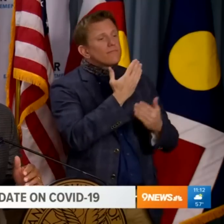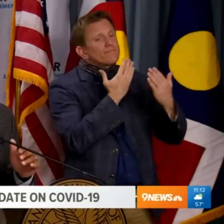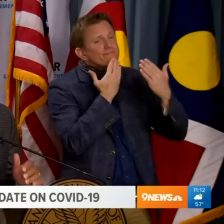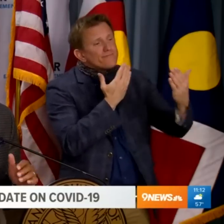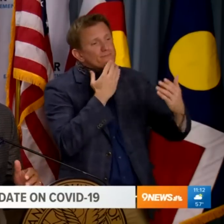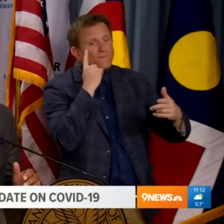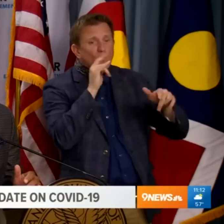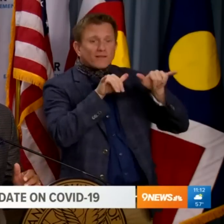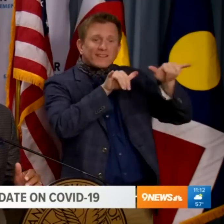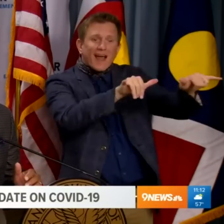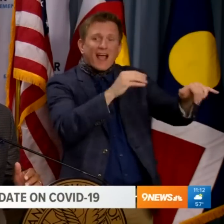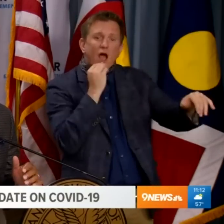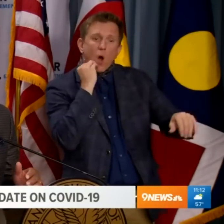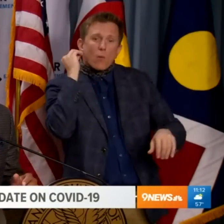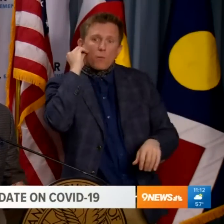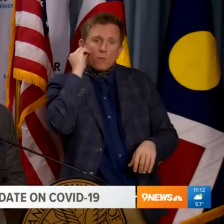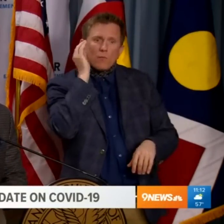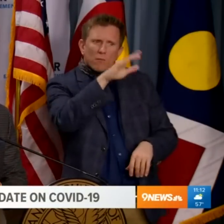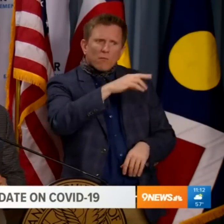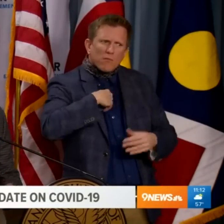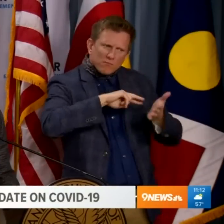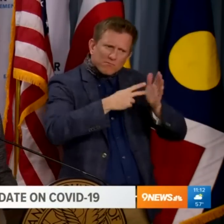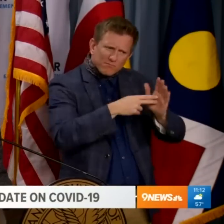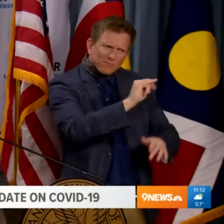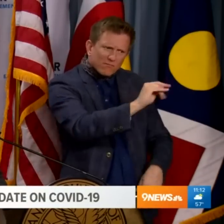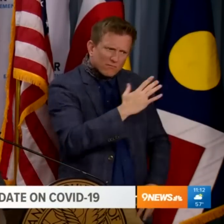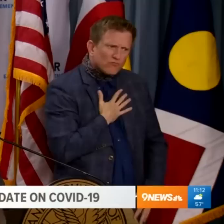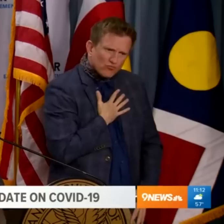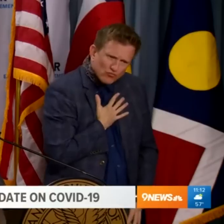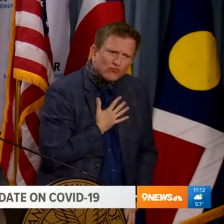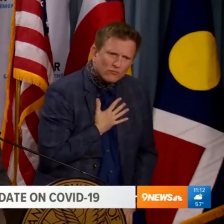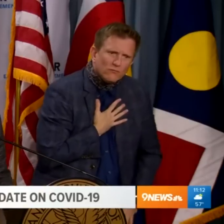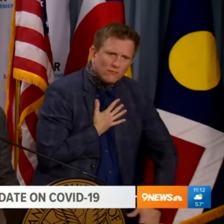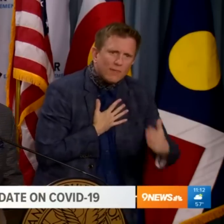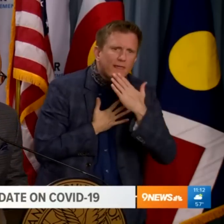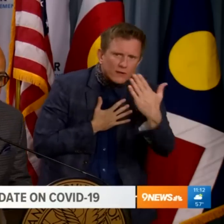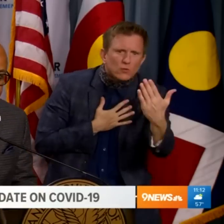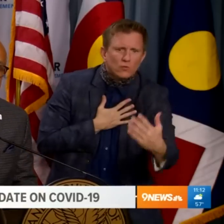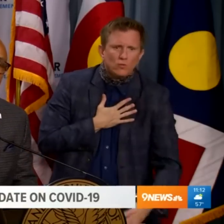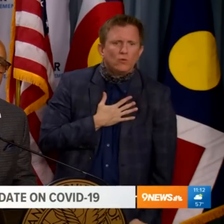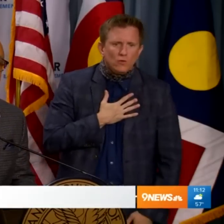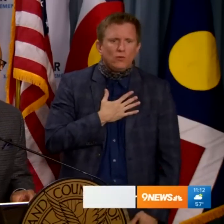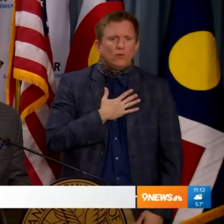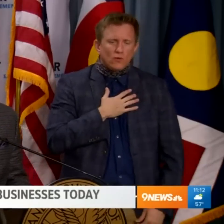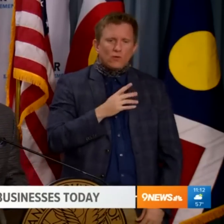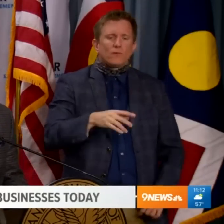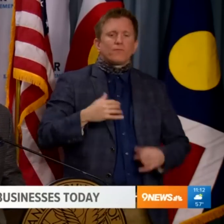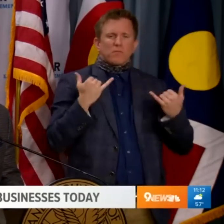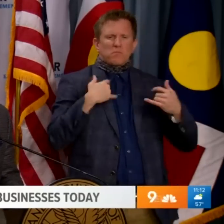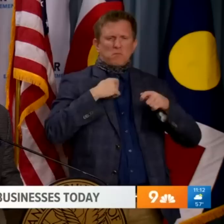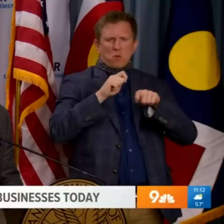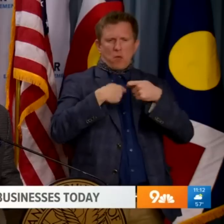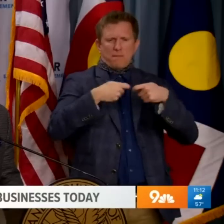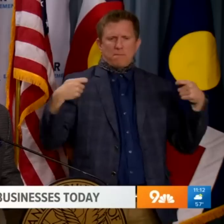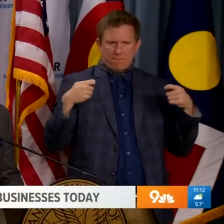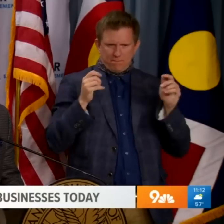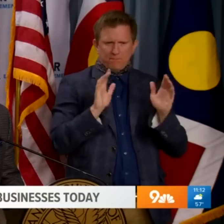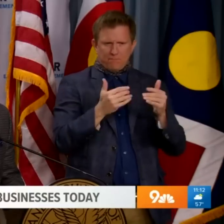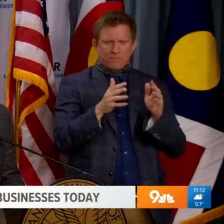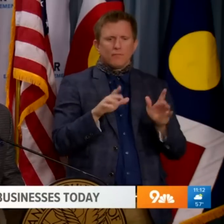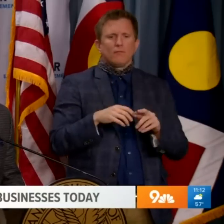But know that there is nothing more important than as a city government that we are focused on than making sure that we keep all residents of the